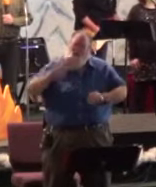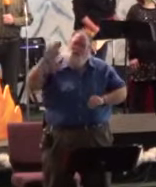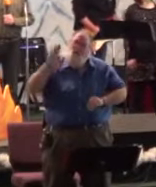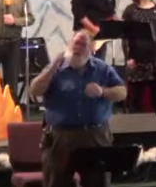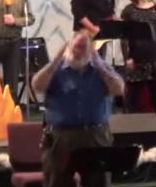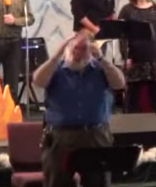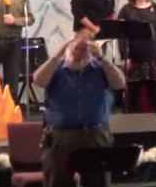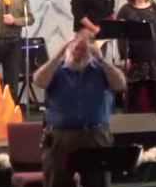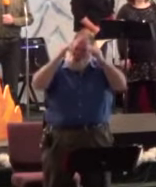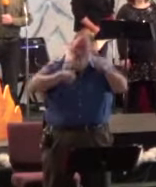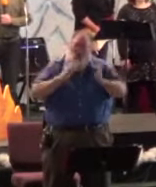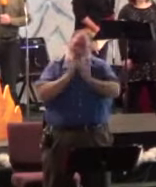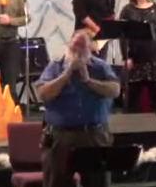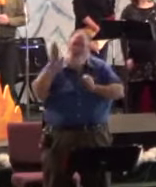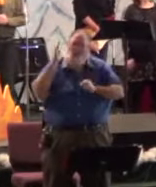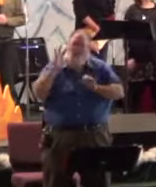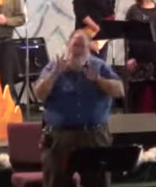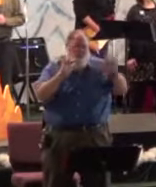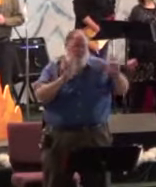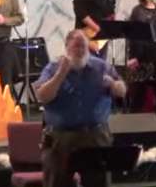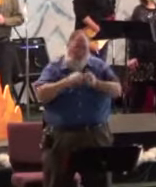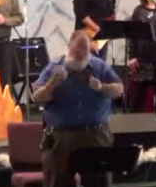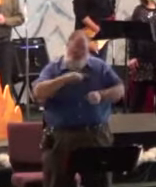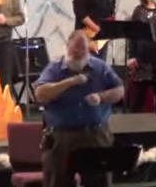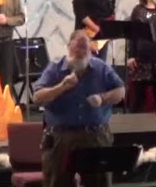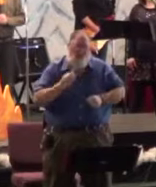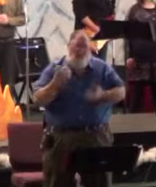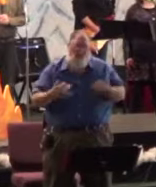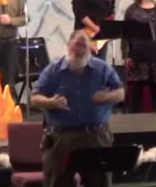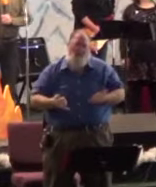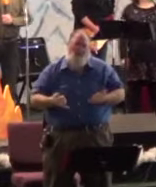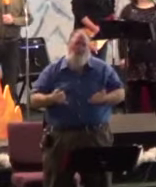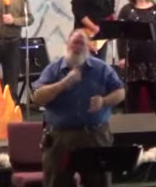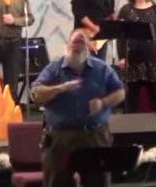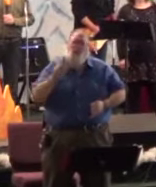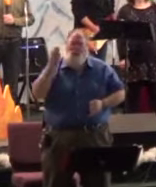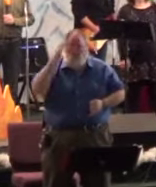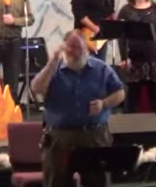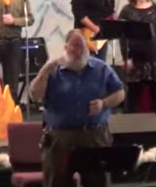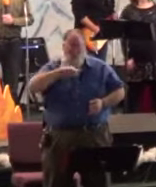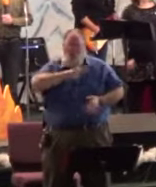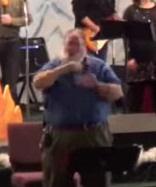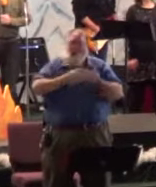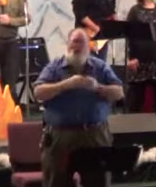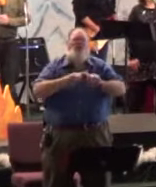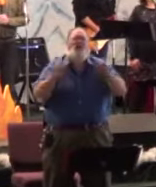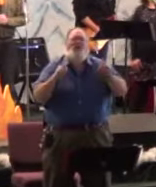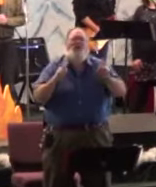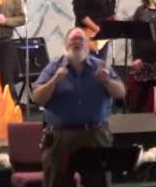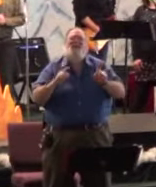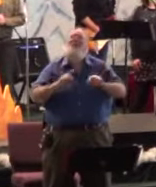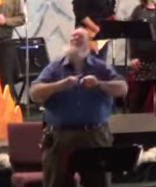So I'm asking you to touch each and every one of us right where we're at. Lord, you know that we're all different, but yet we're the